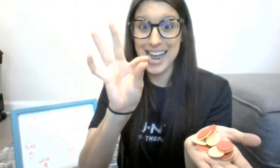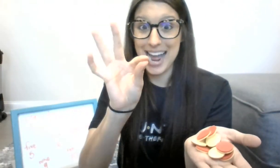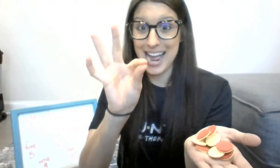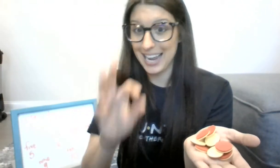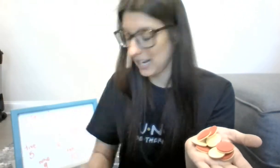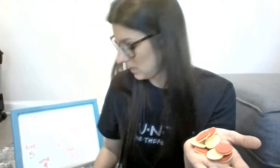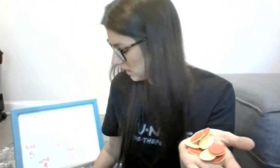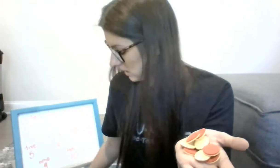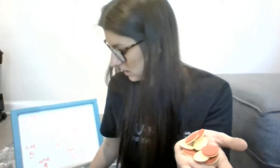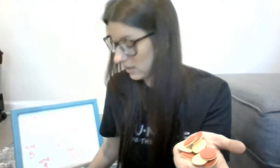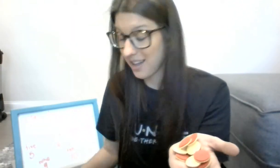9,